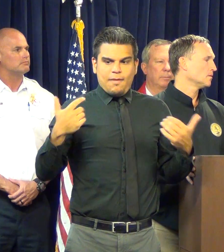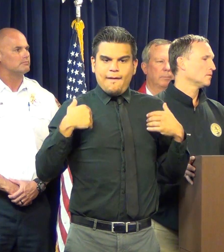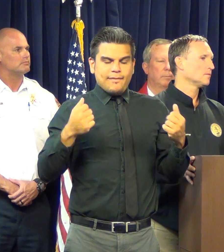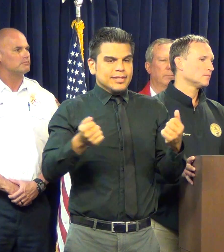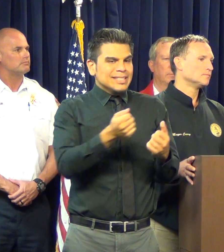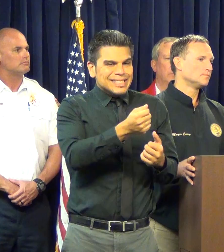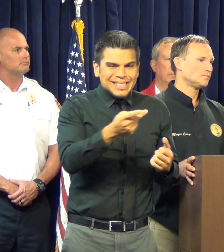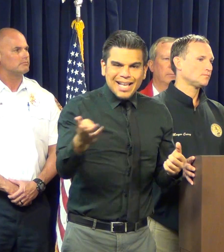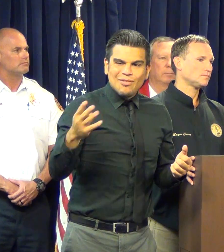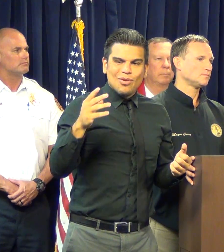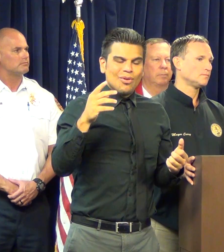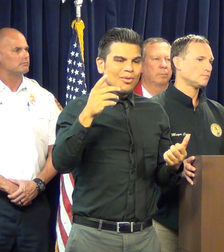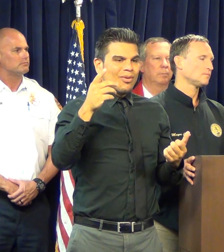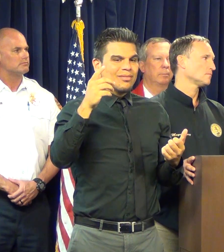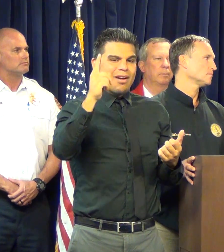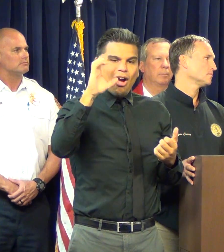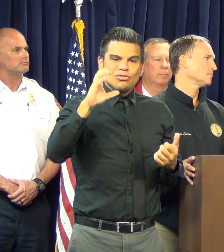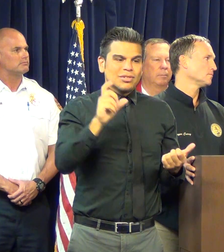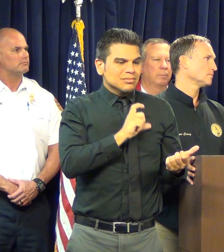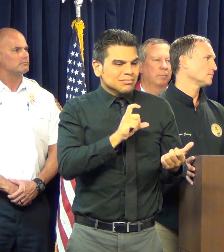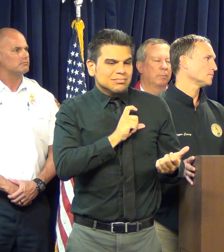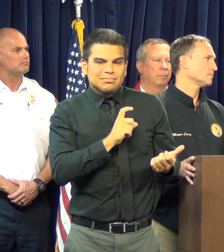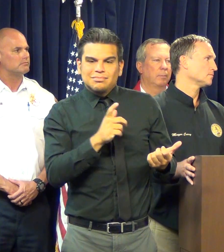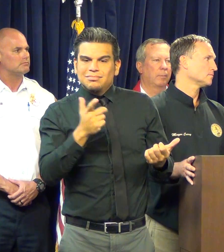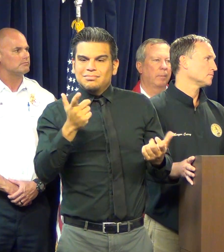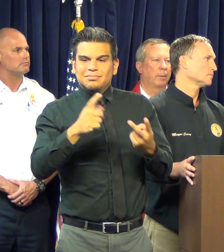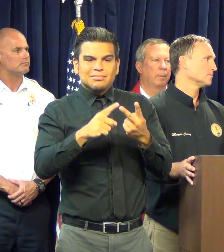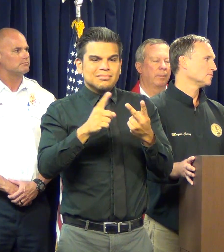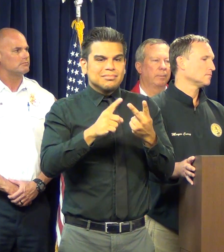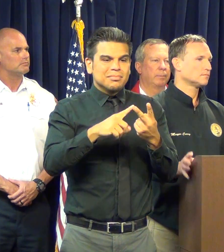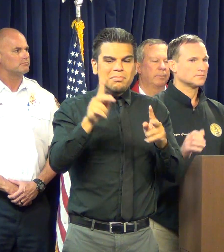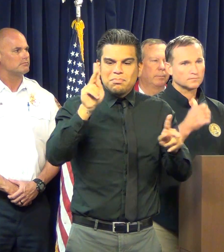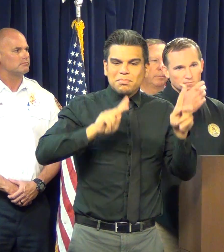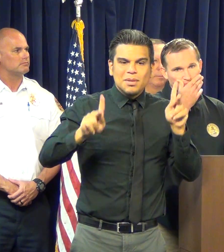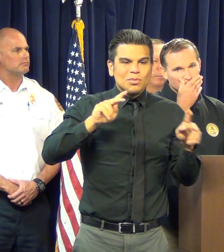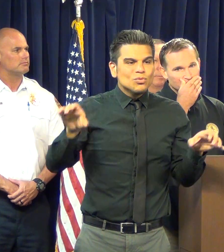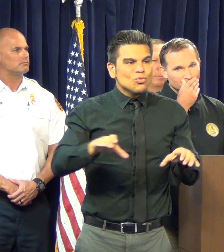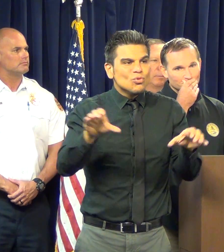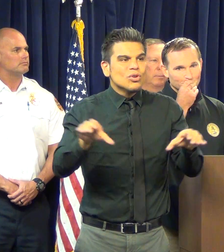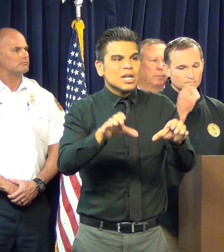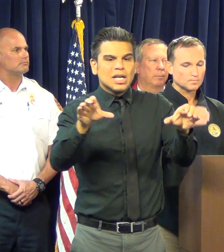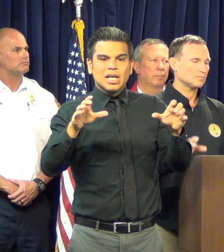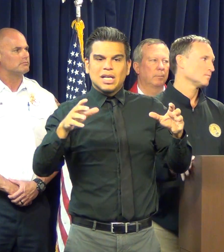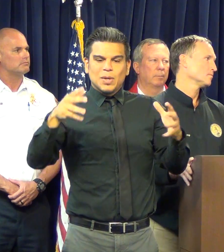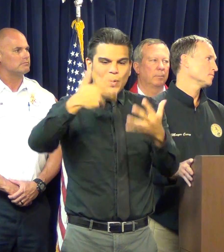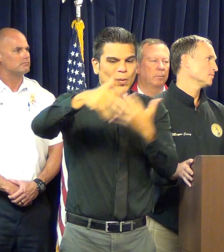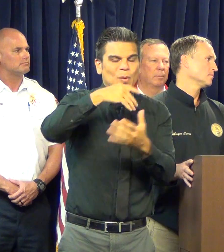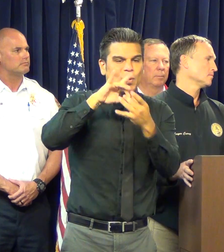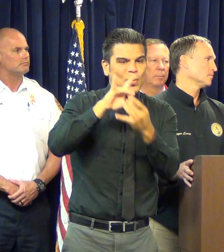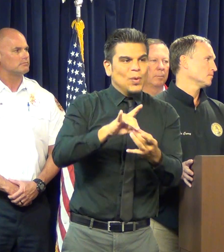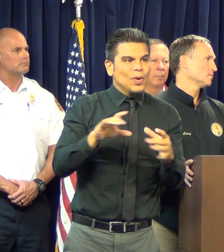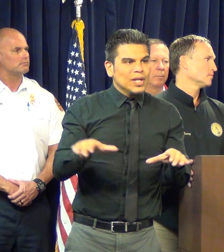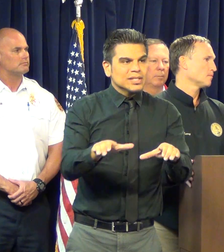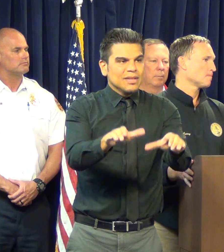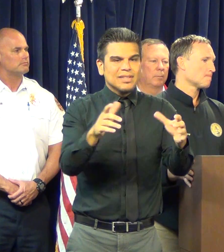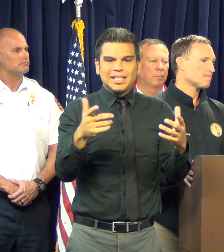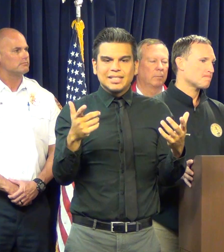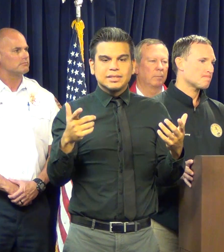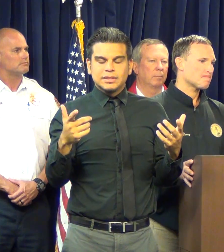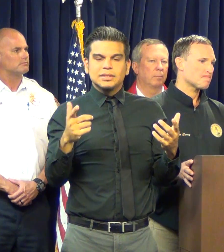addition to hundreds of others that are doing storm-related activities. So we have lots and lots of policemen on the street. None of that has changed.